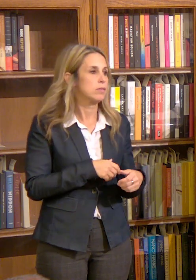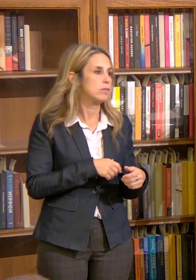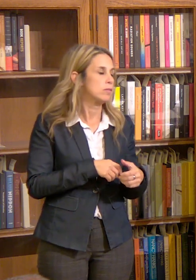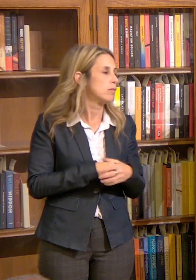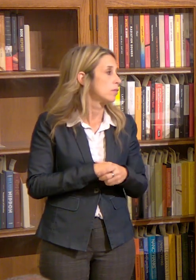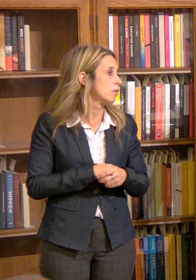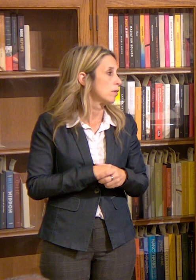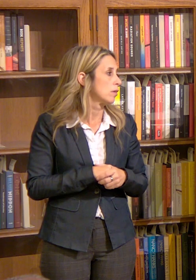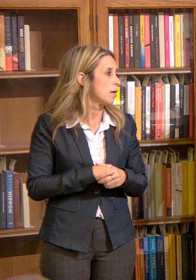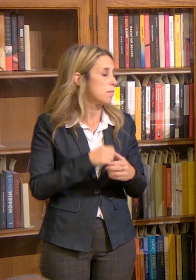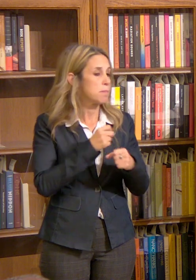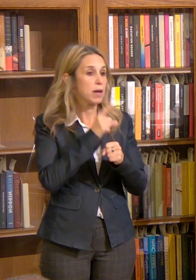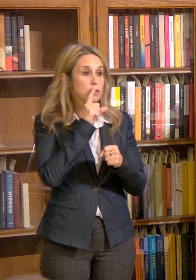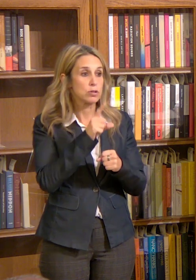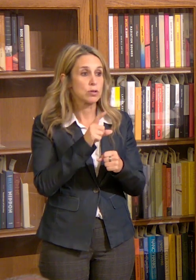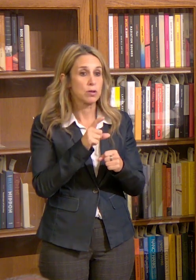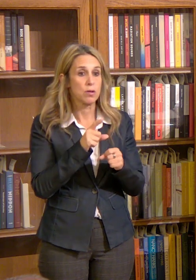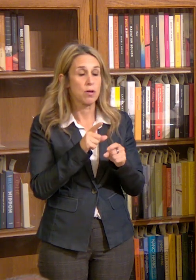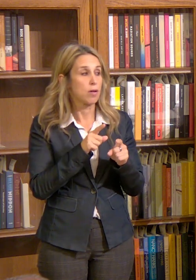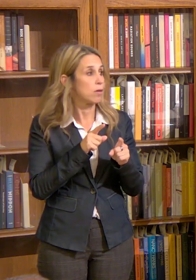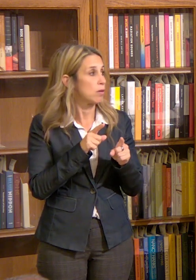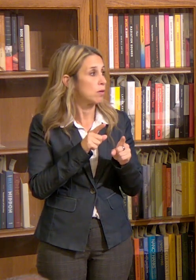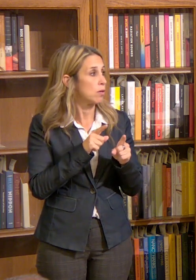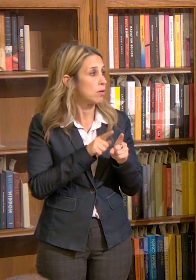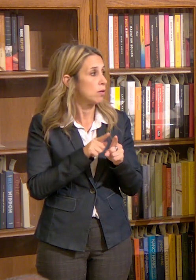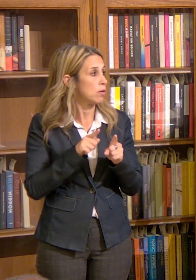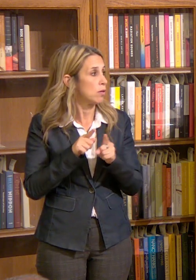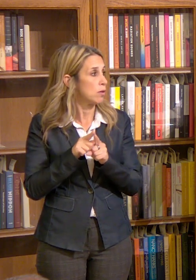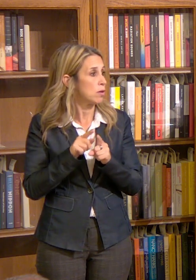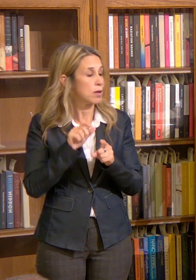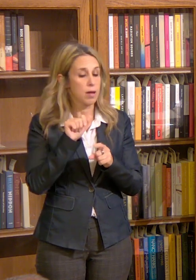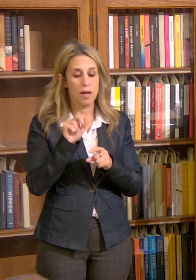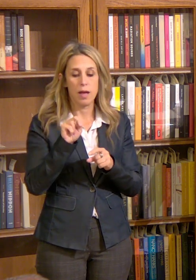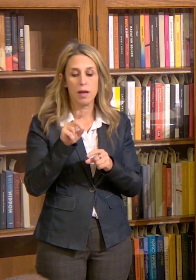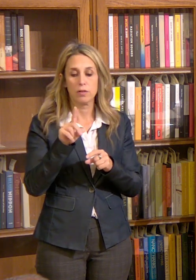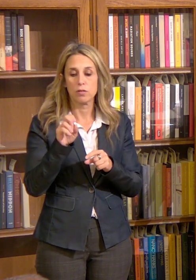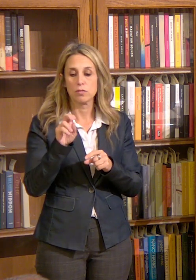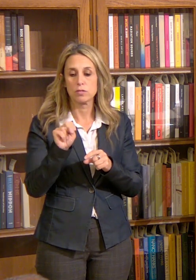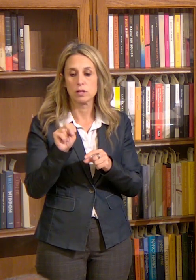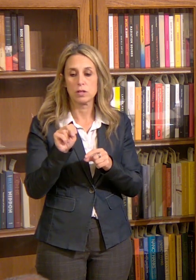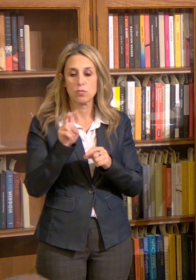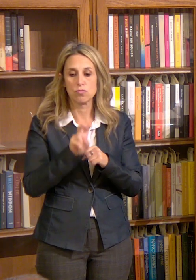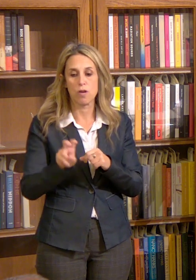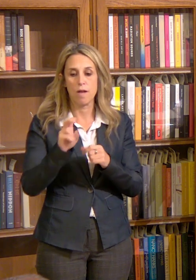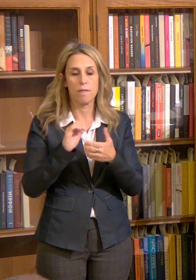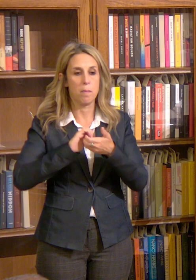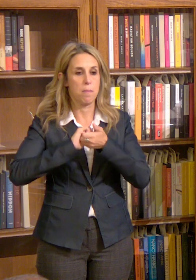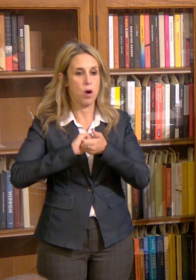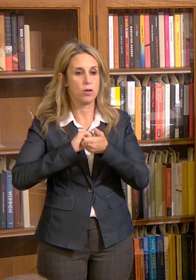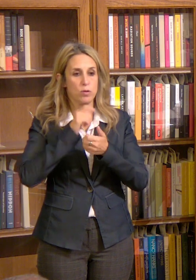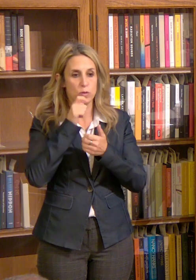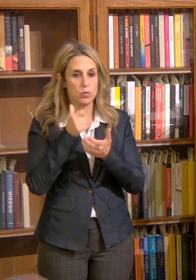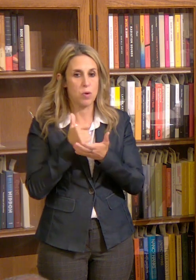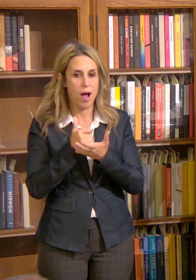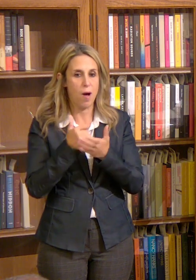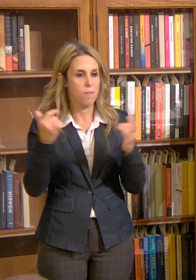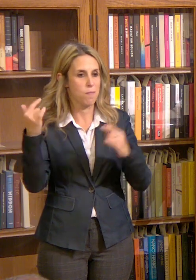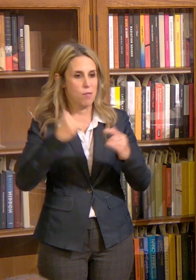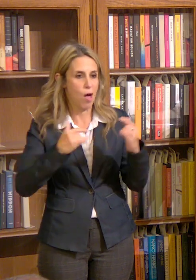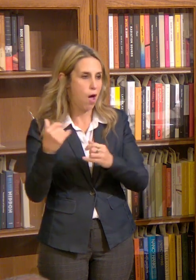services want to make sure that we also shout out Anderson travel Partners who helped get our our guests here safely